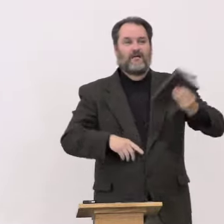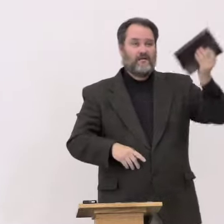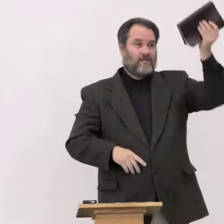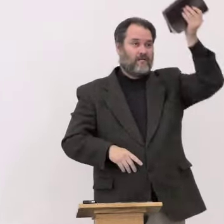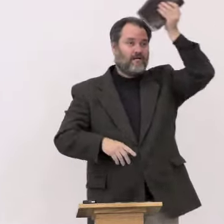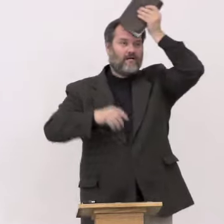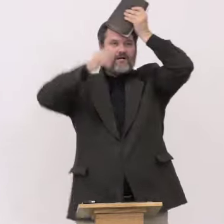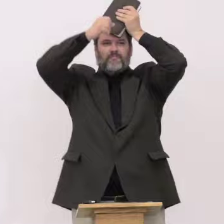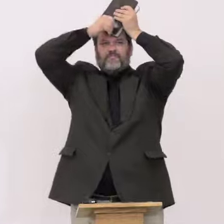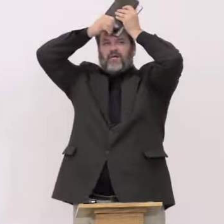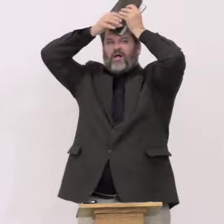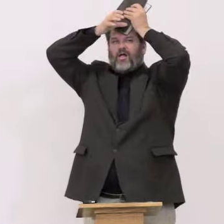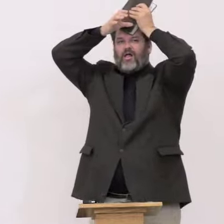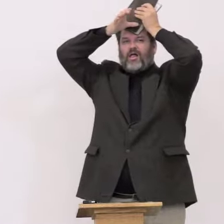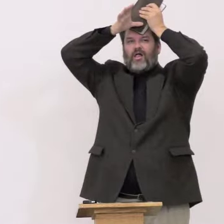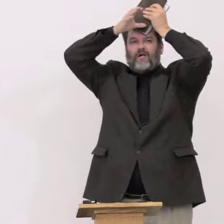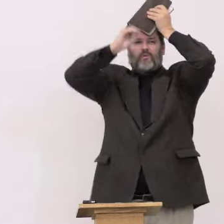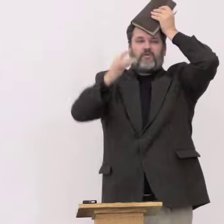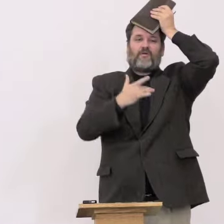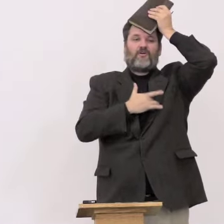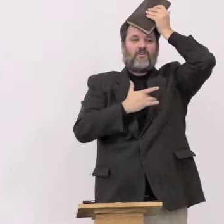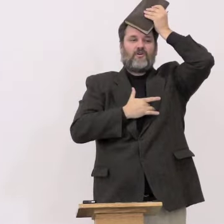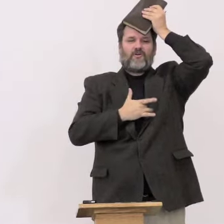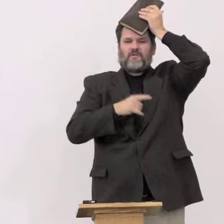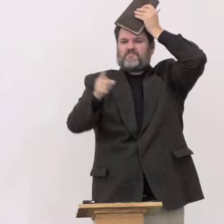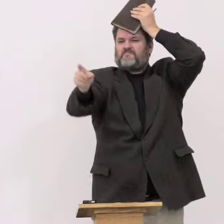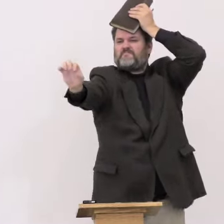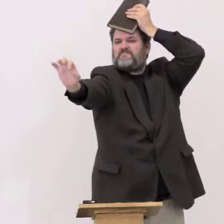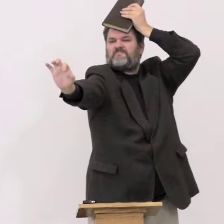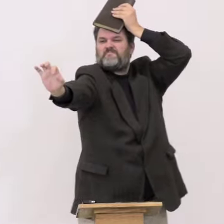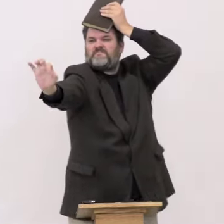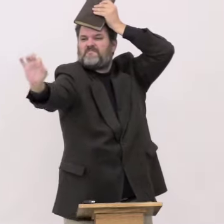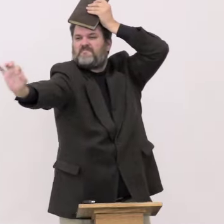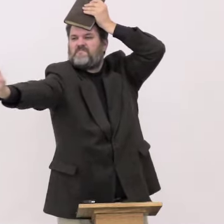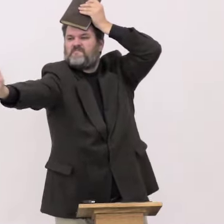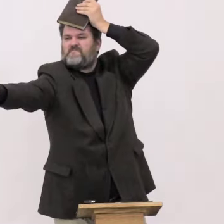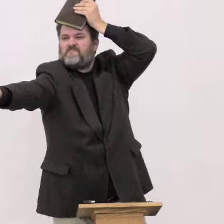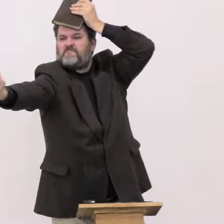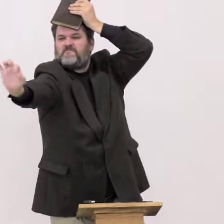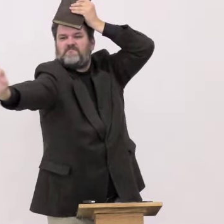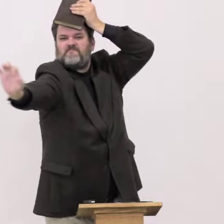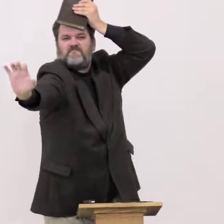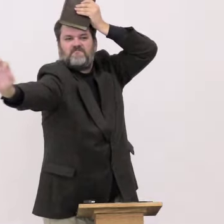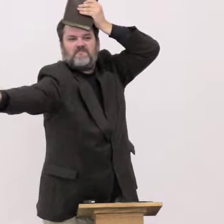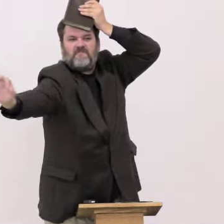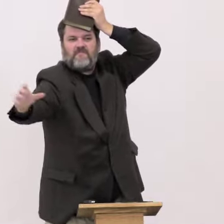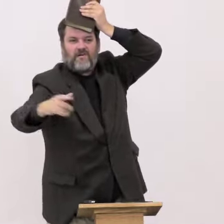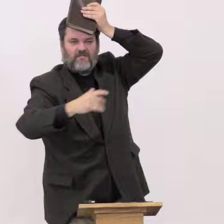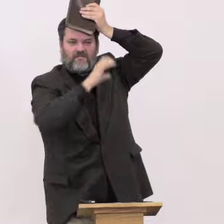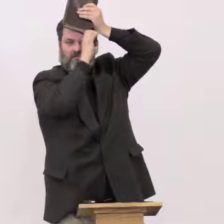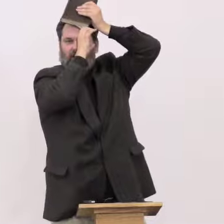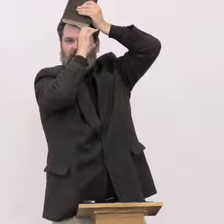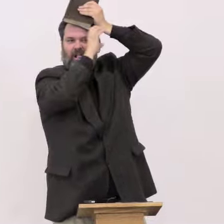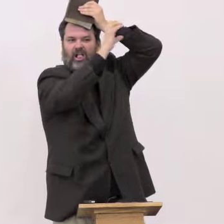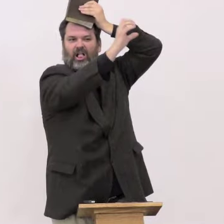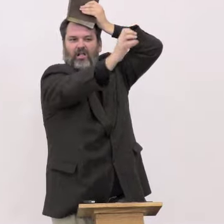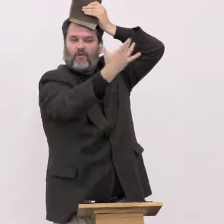know a lot about the Bible. You don't have it in your heart. If you know everything about the Bible and you like to